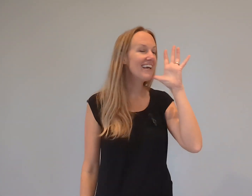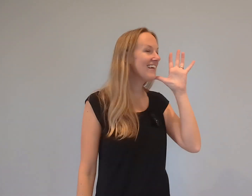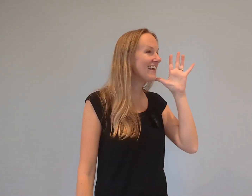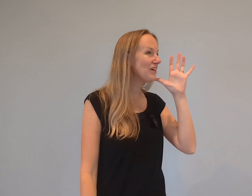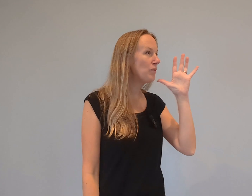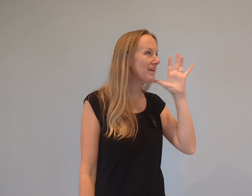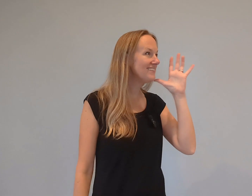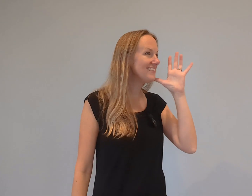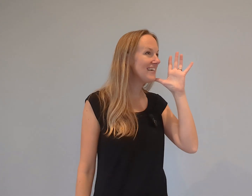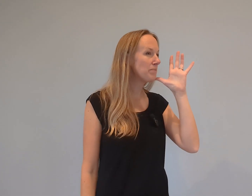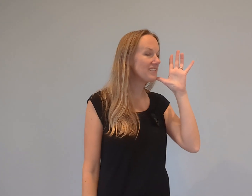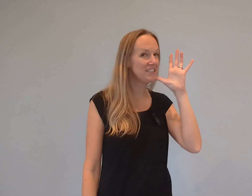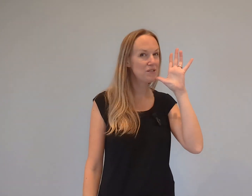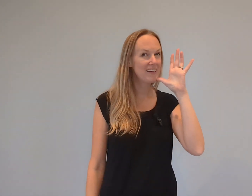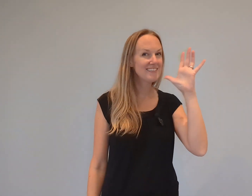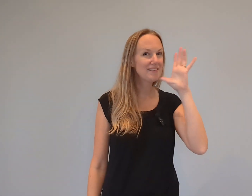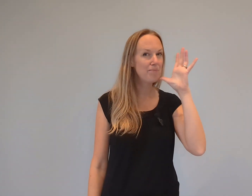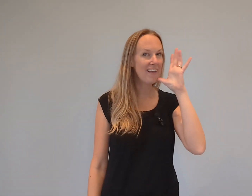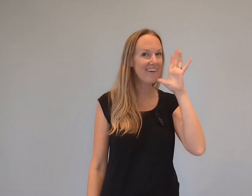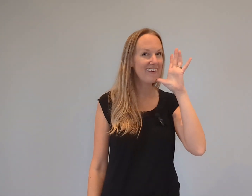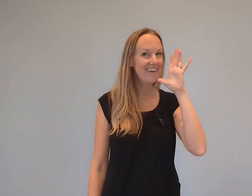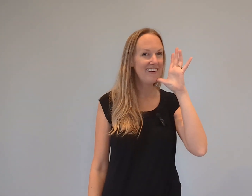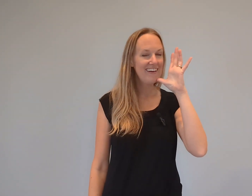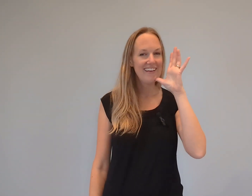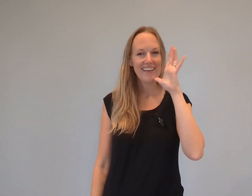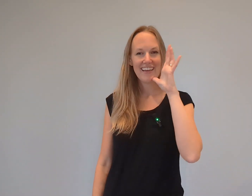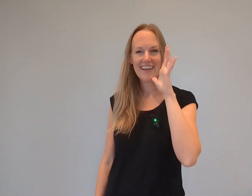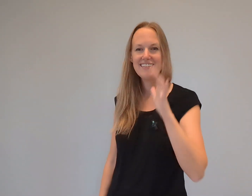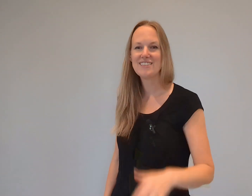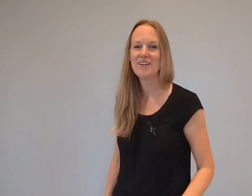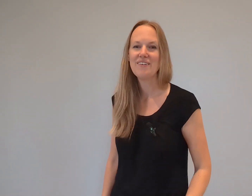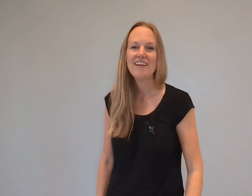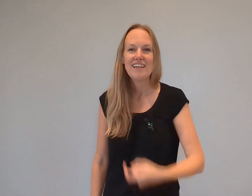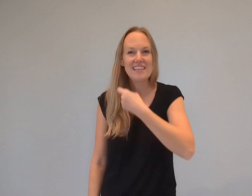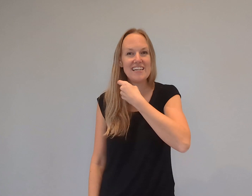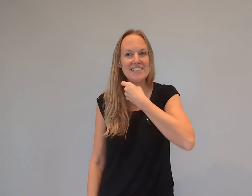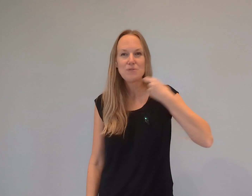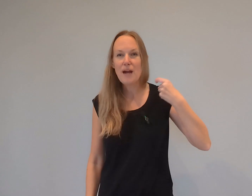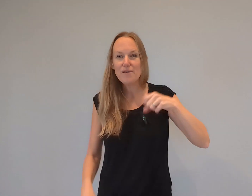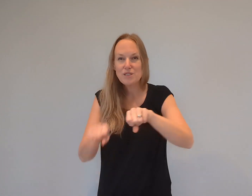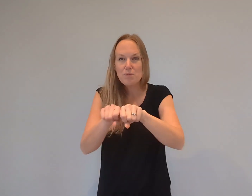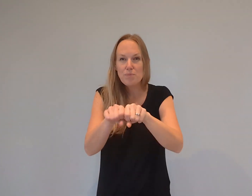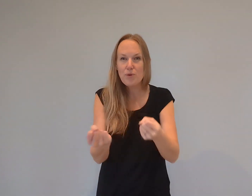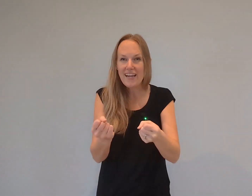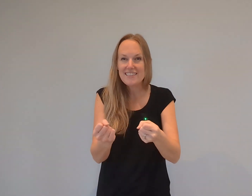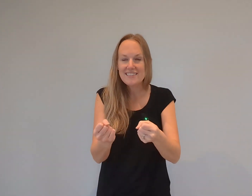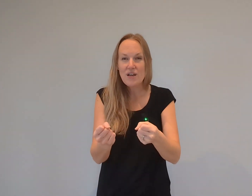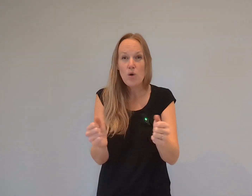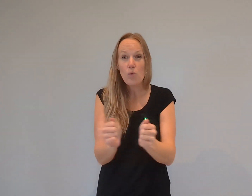Okay, hand open, tap your chin twice, mother. So the drought breaks